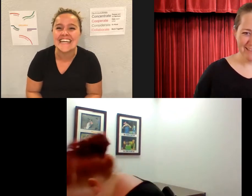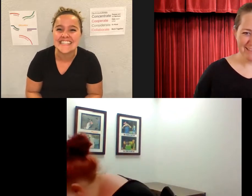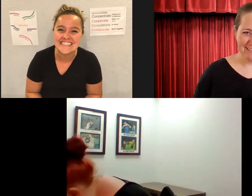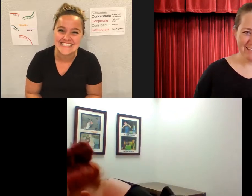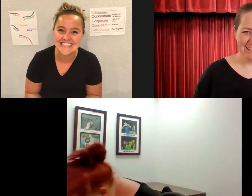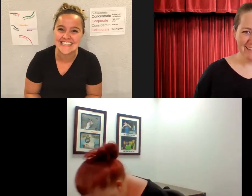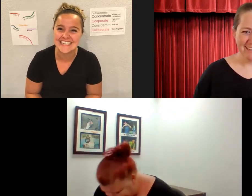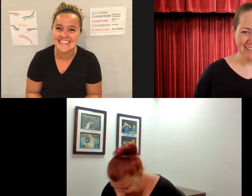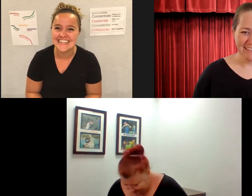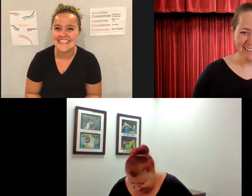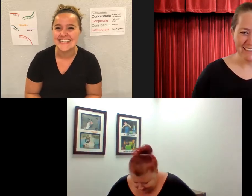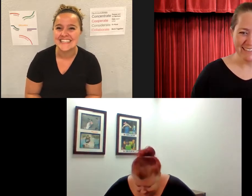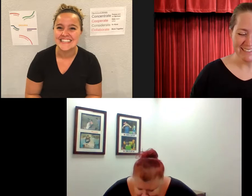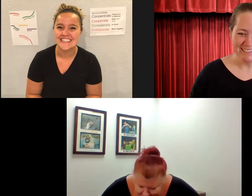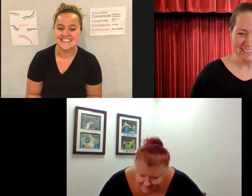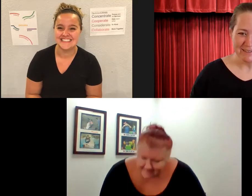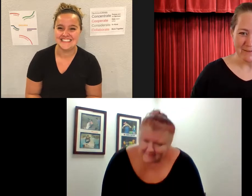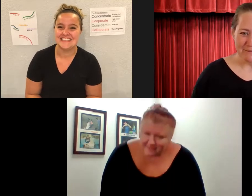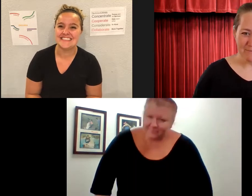Emily dance.